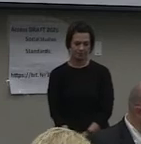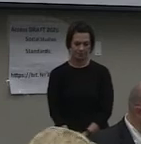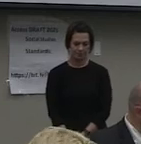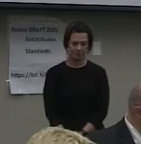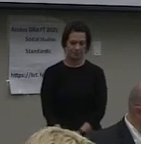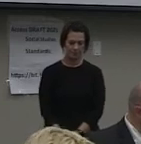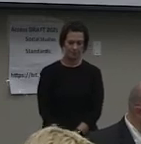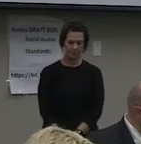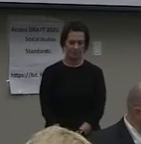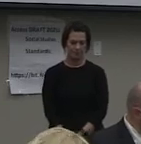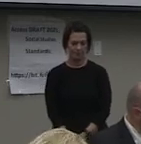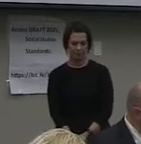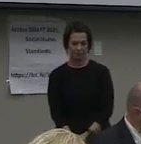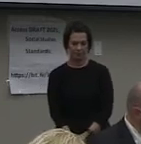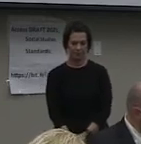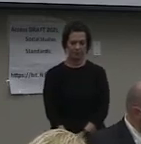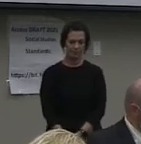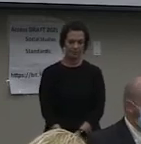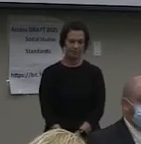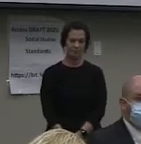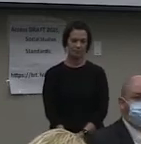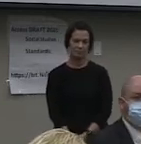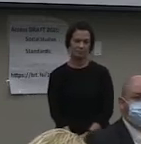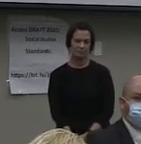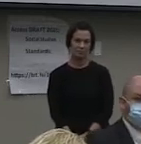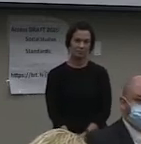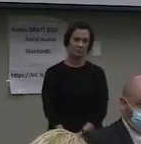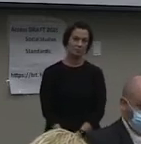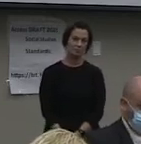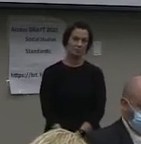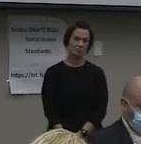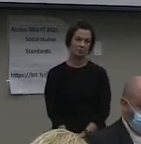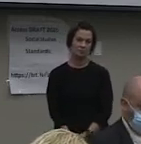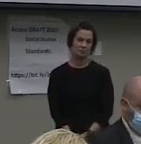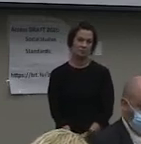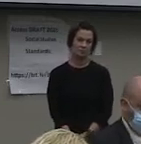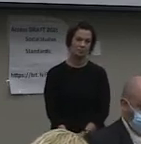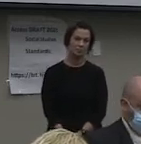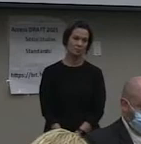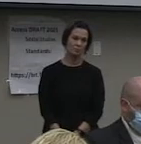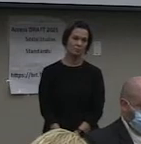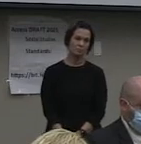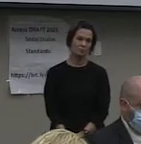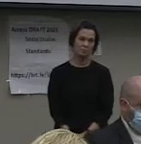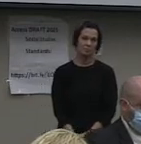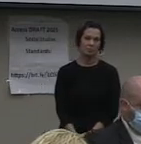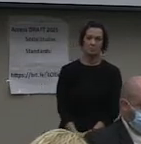Thank you.